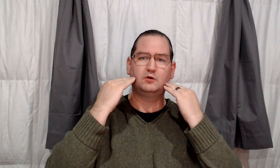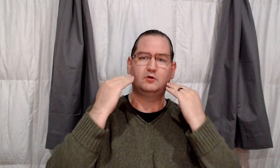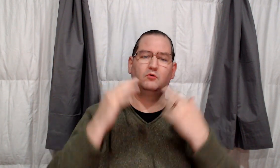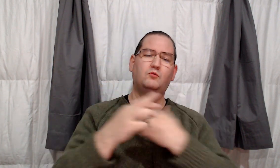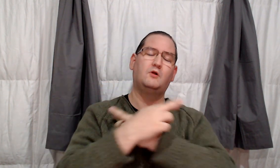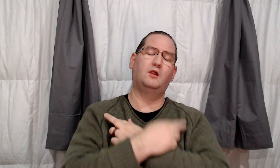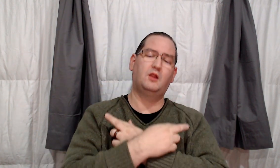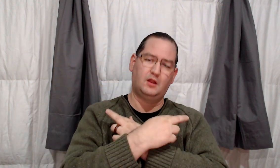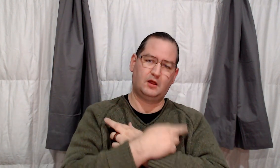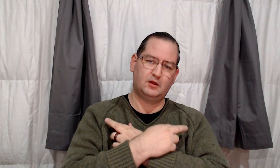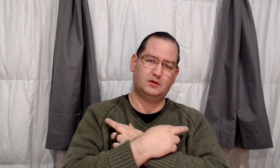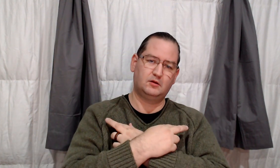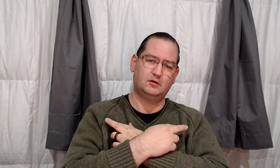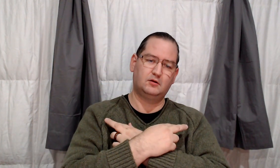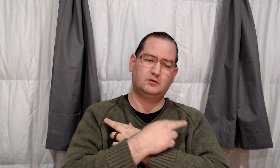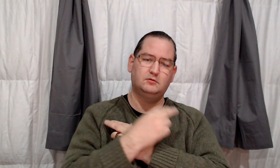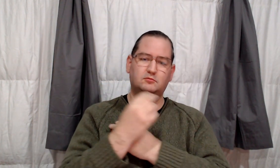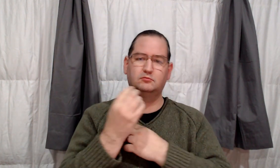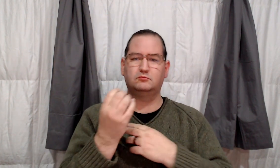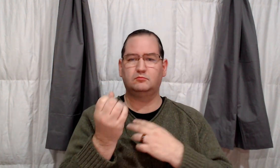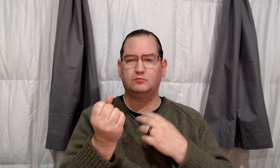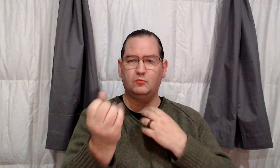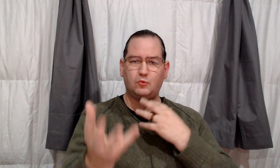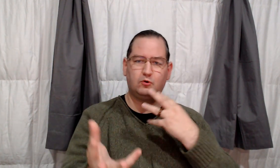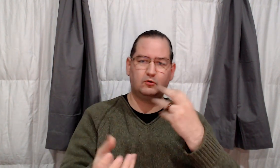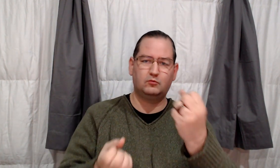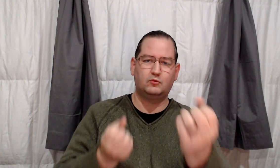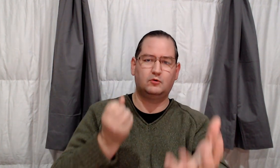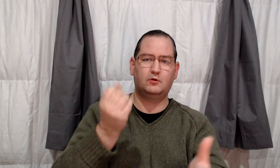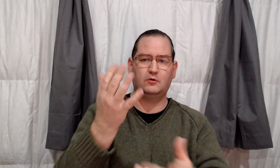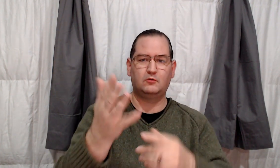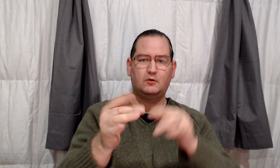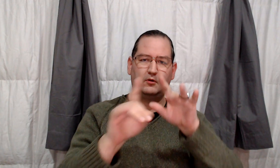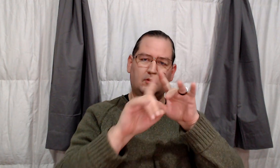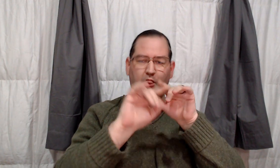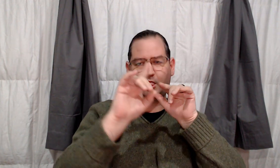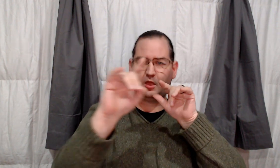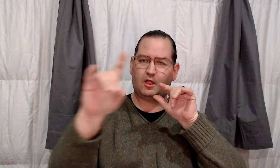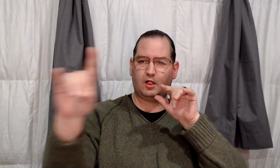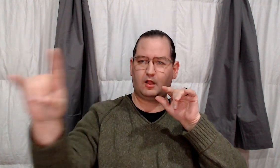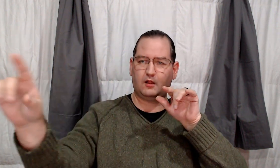you. Imagine your eyes are so relaxed now they just won't work.